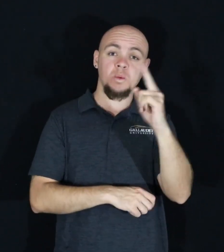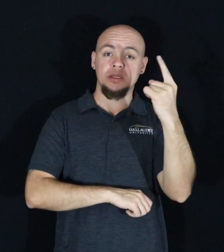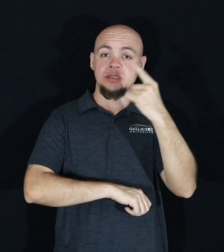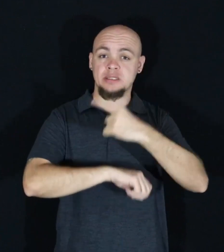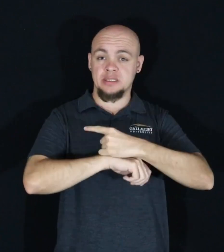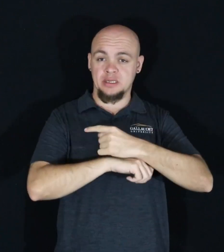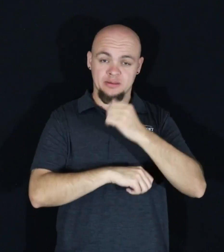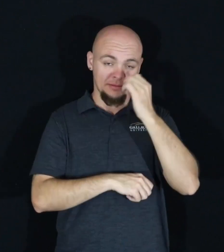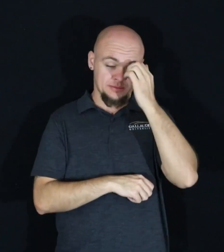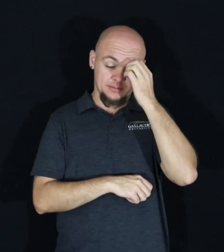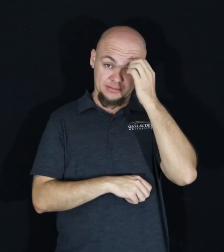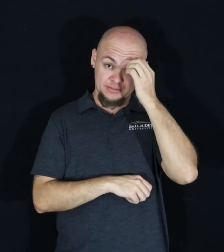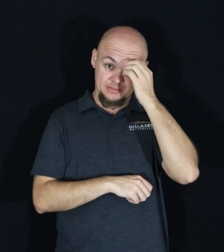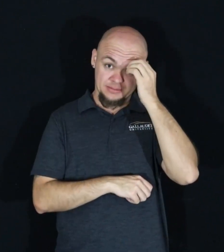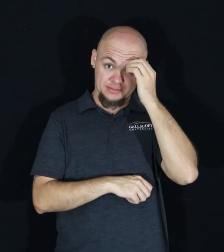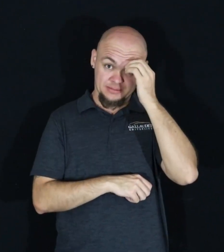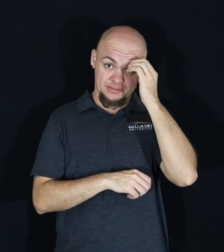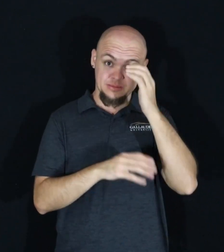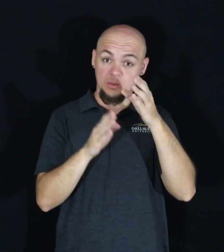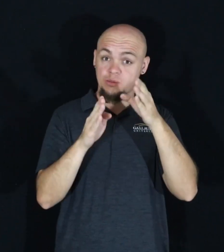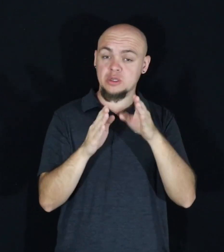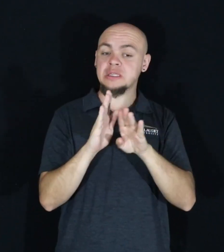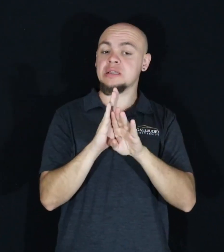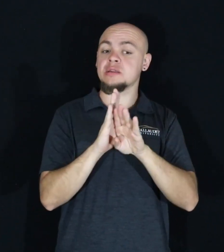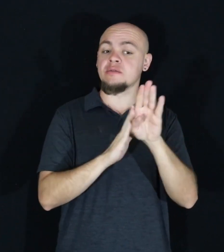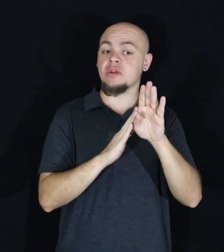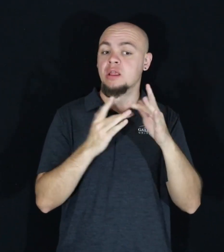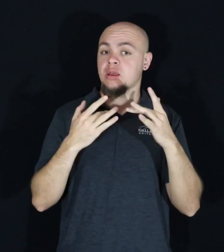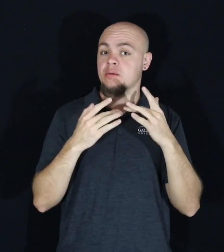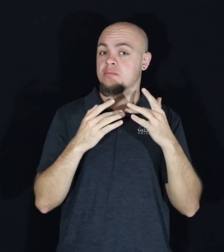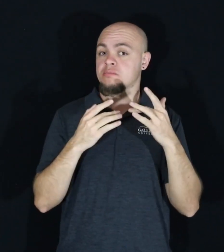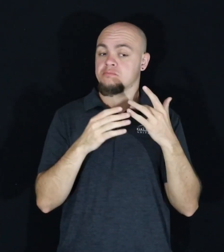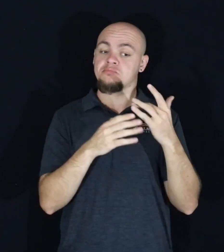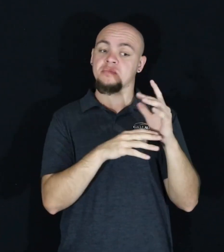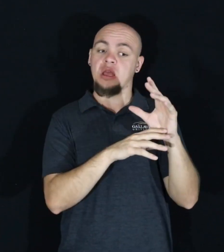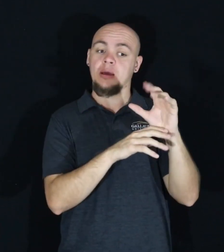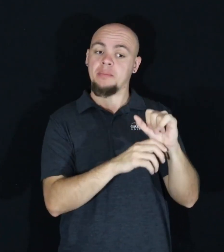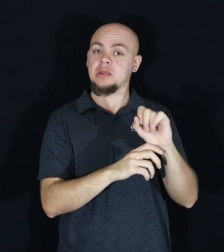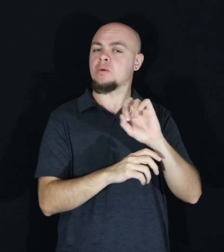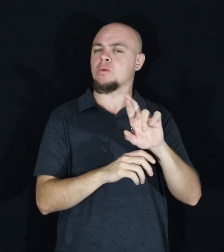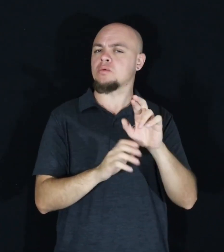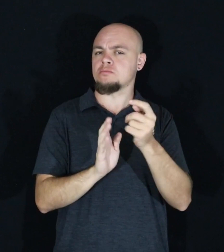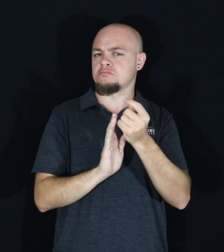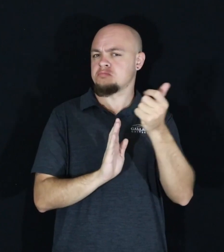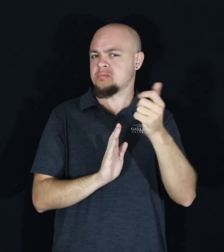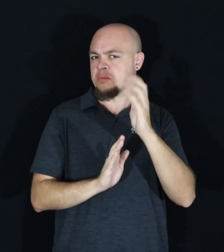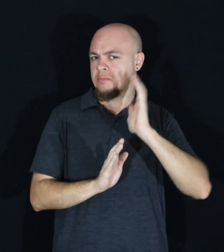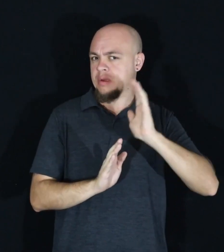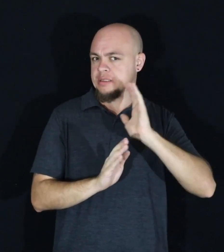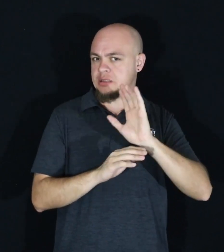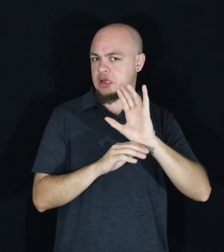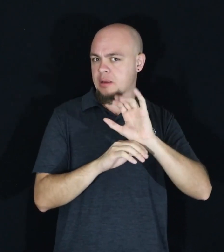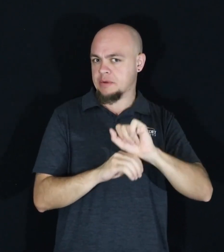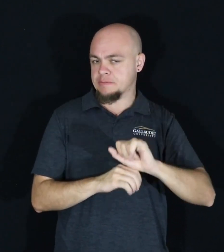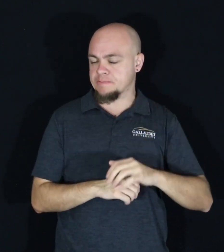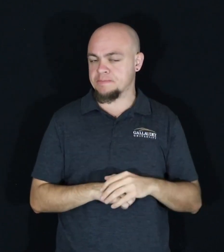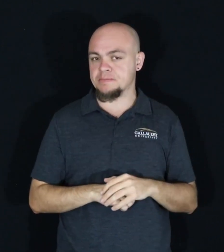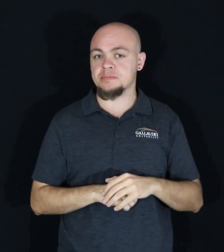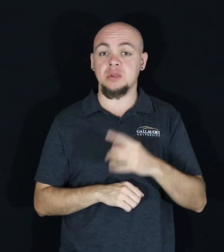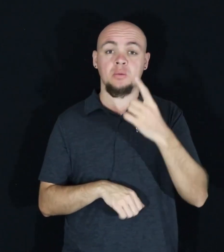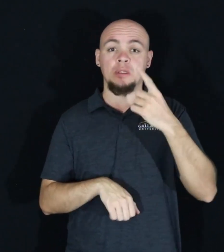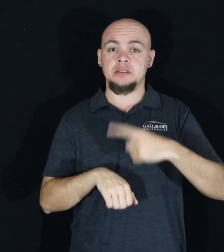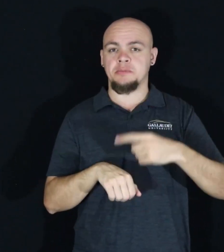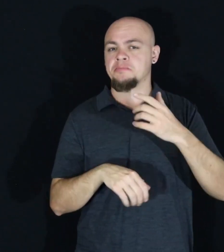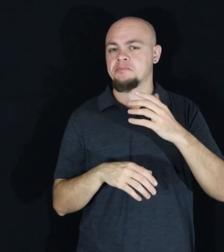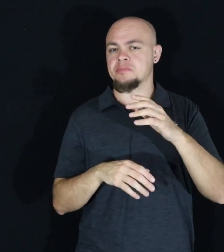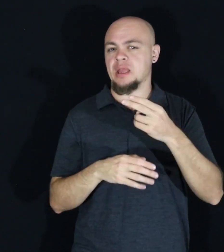days for a person to form a habit or get rid of an old one. I remember once in high